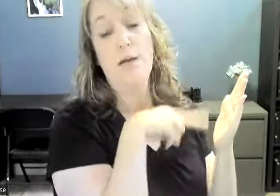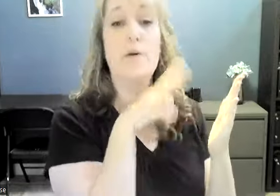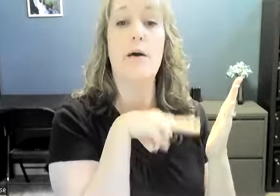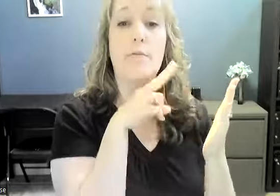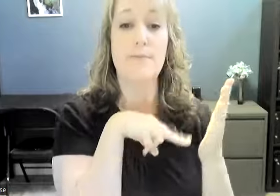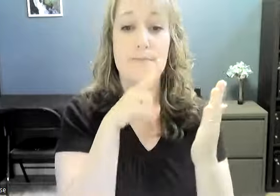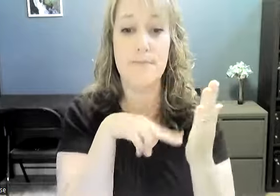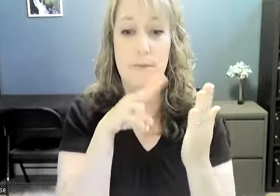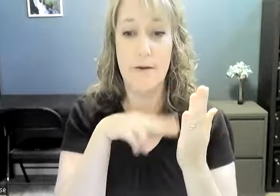you have. Okay.